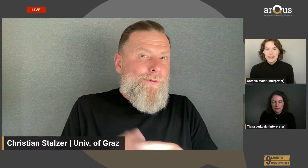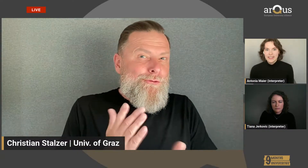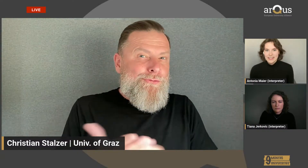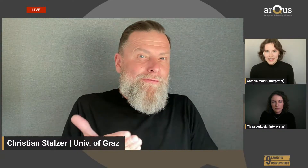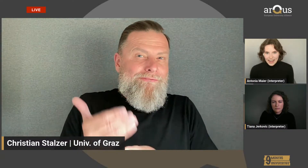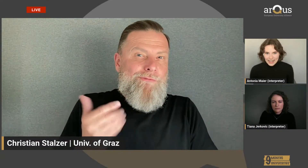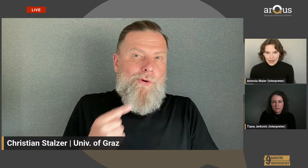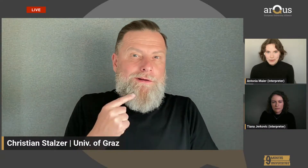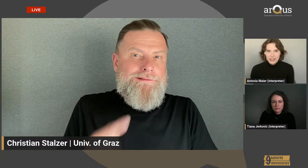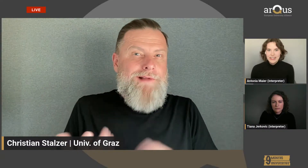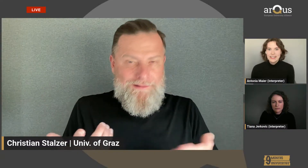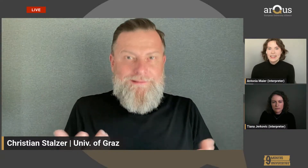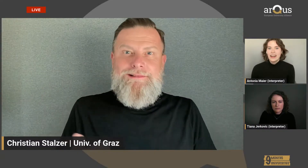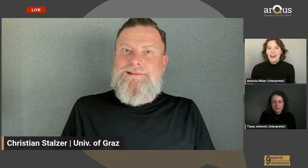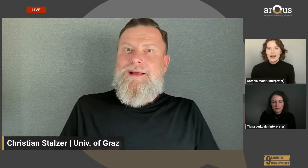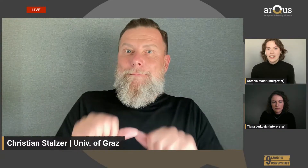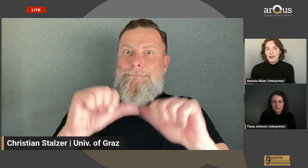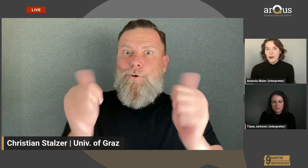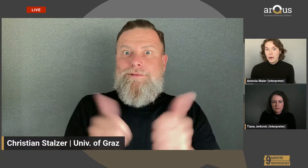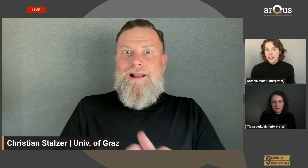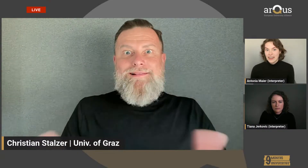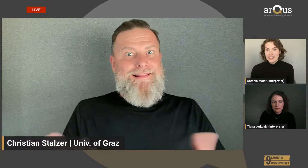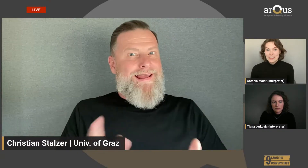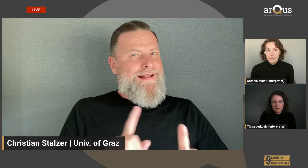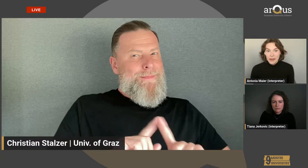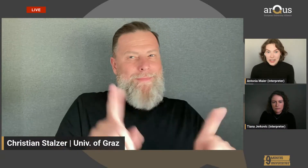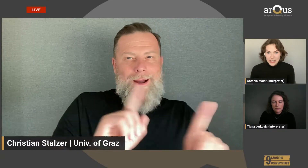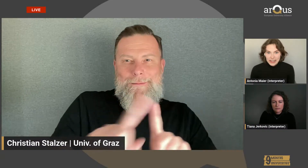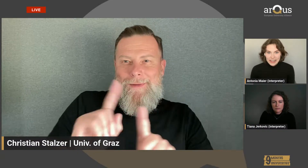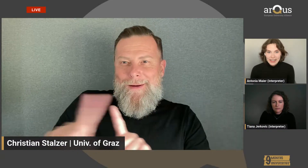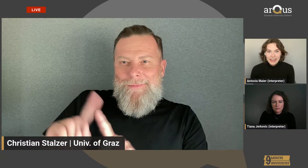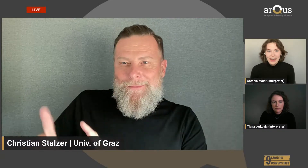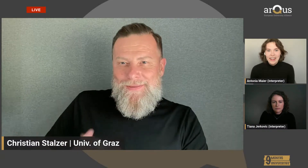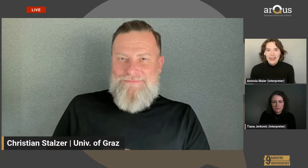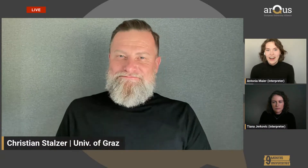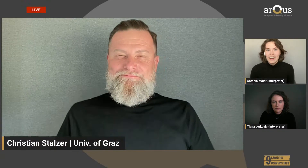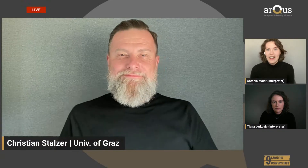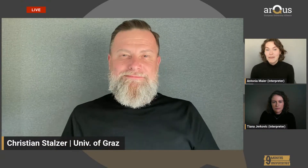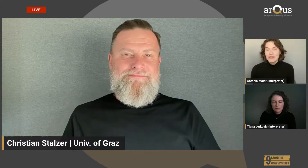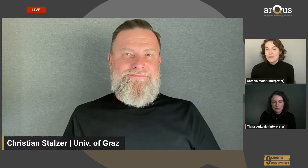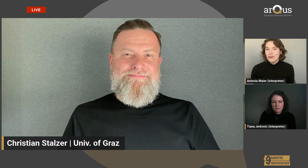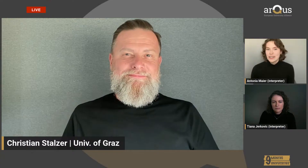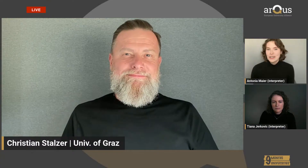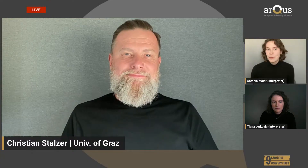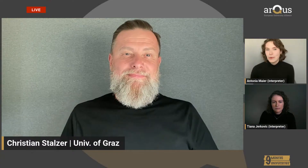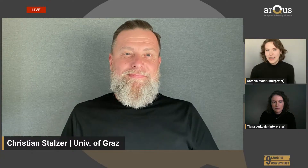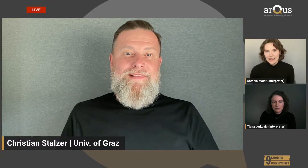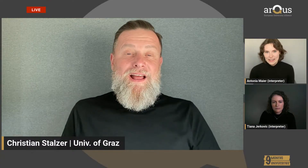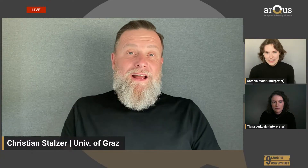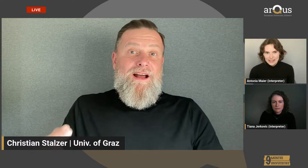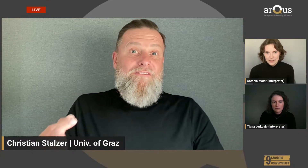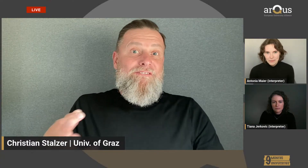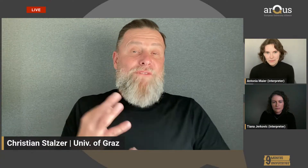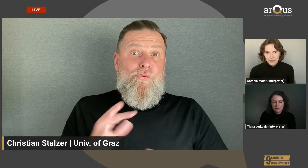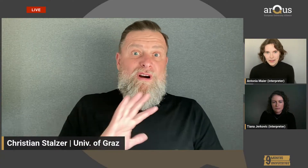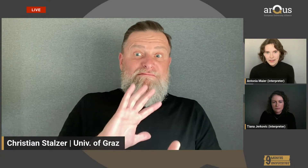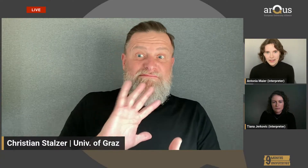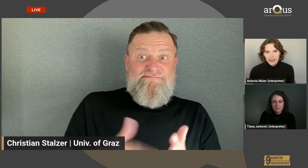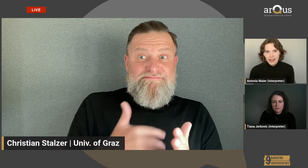So signed languages are organized spatially and have different